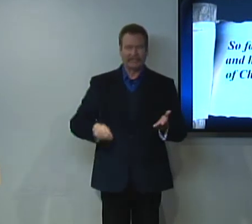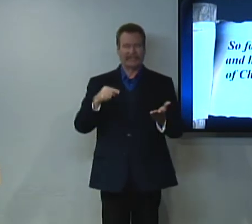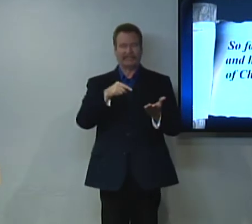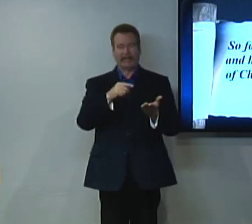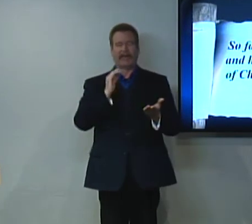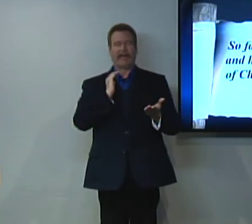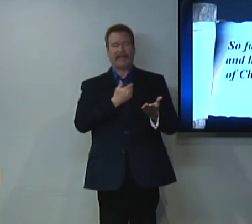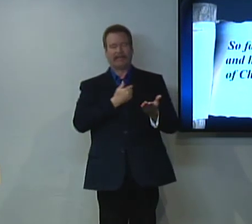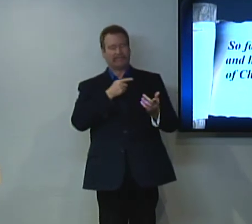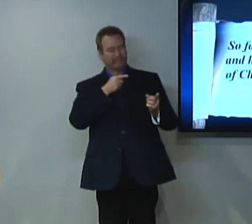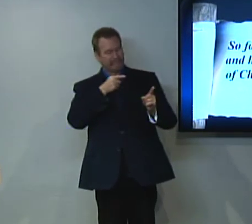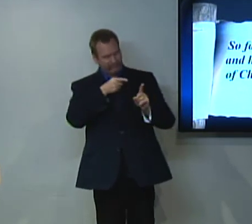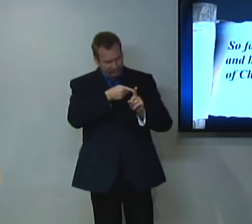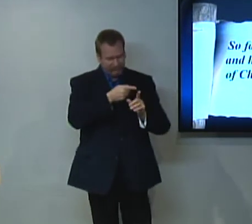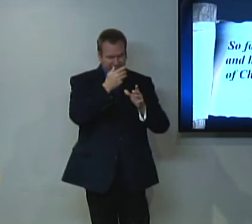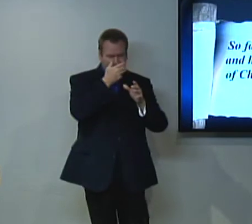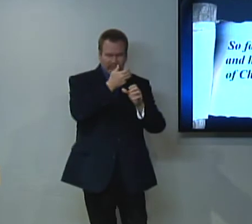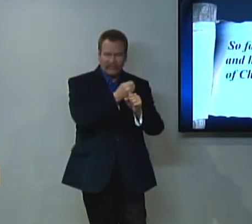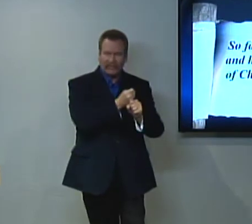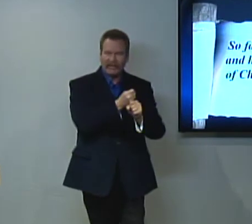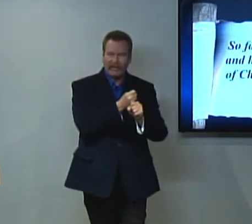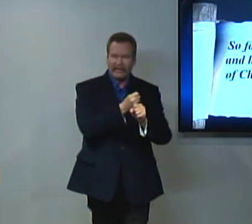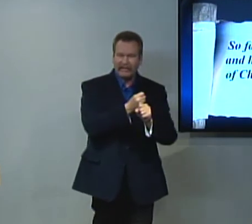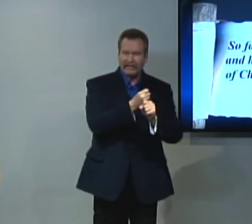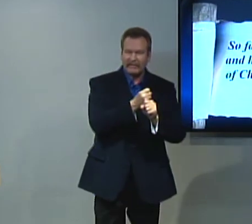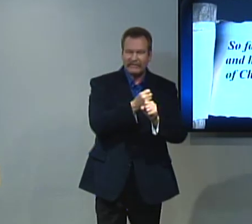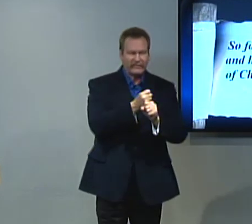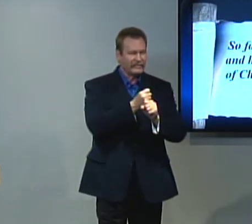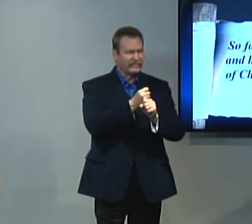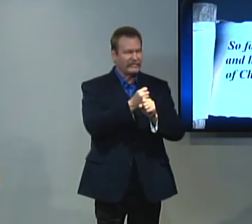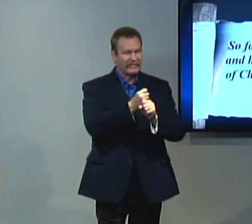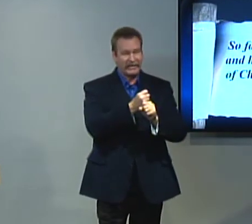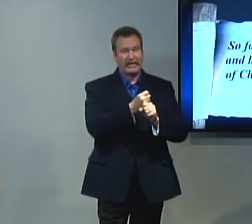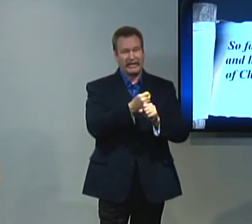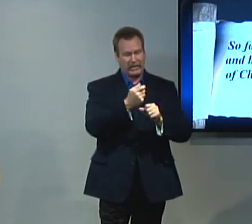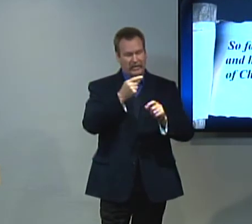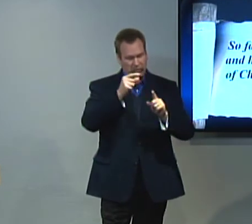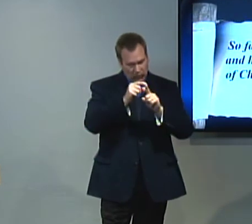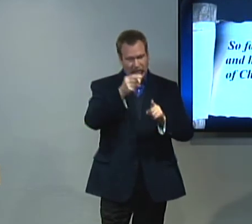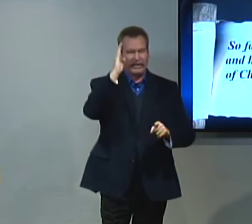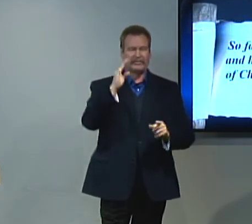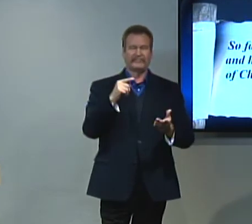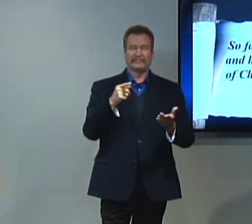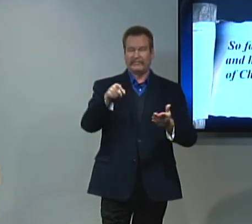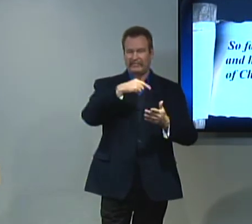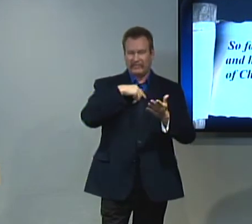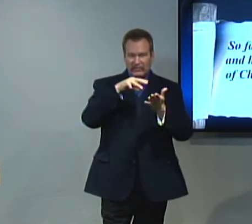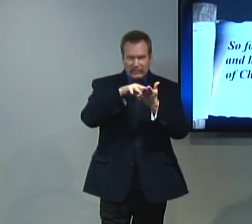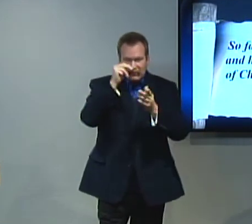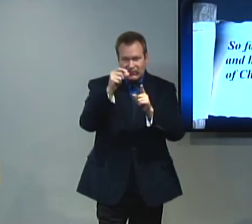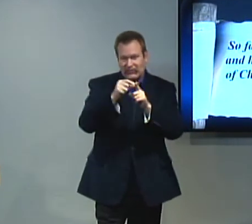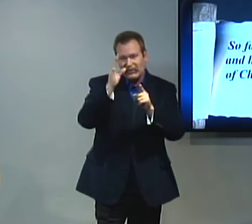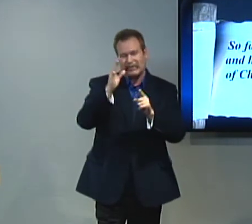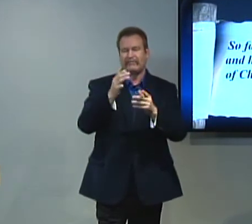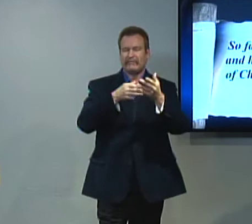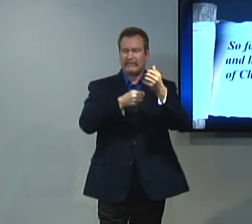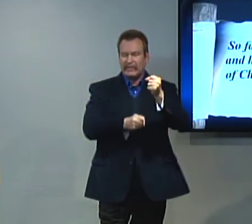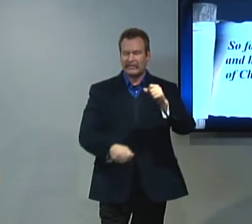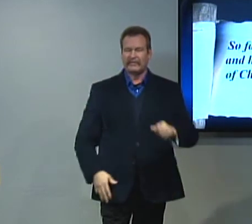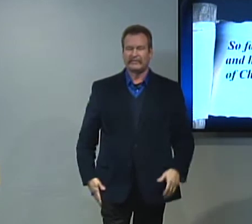The word of Christ. That is how faith comes to us. the Word of God, as we learn the